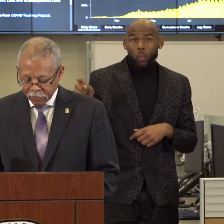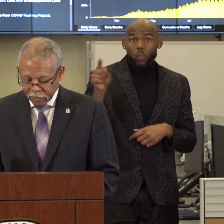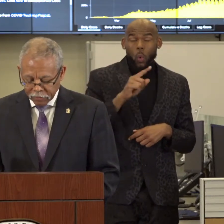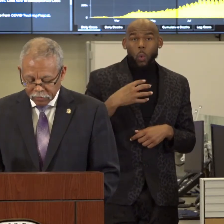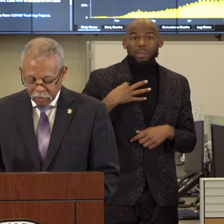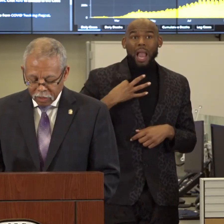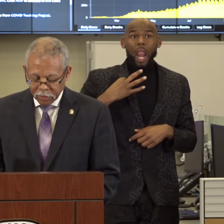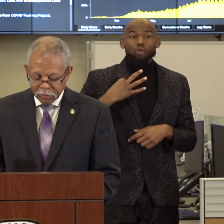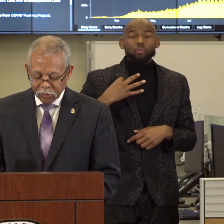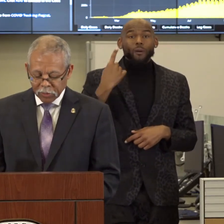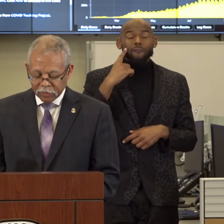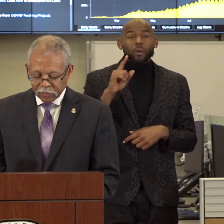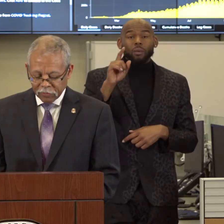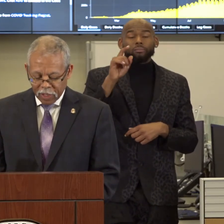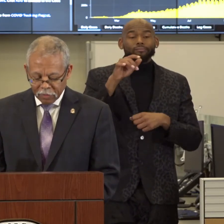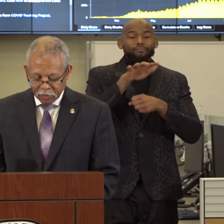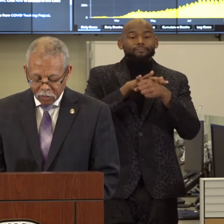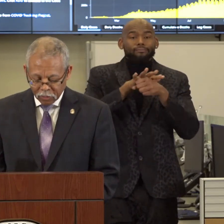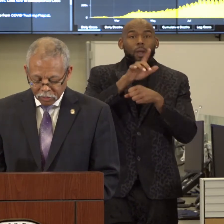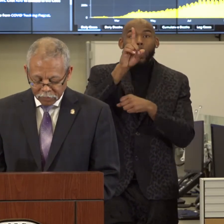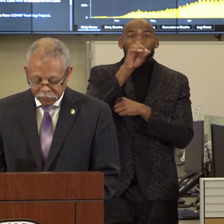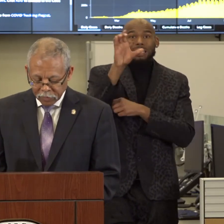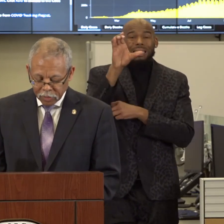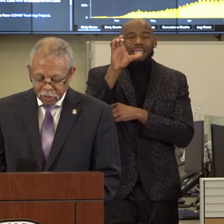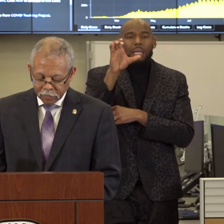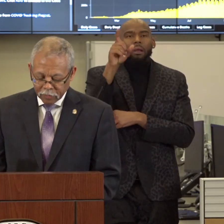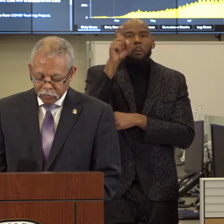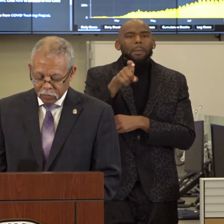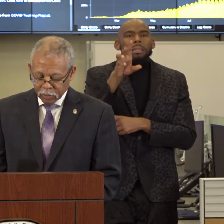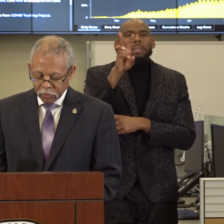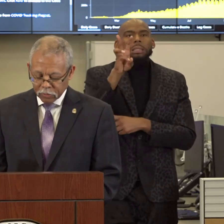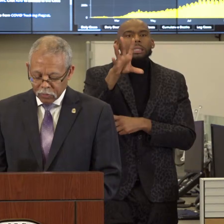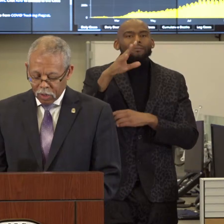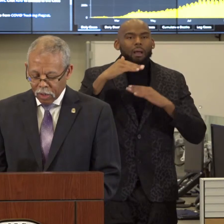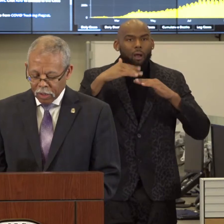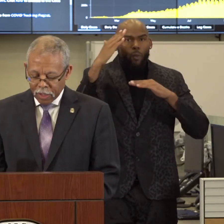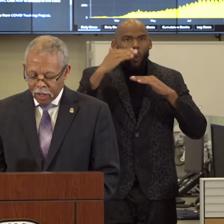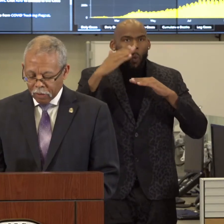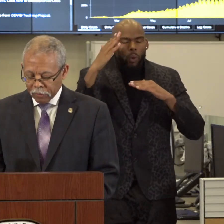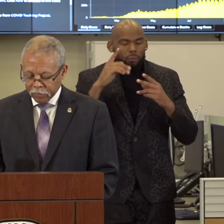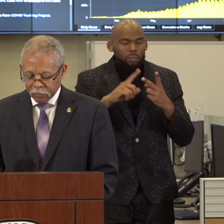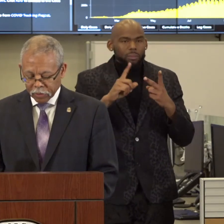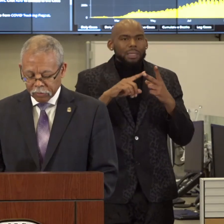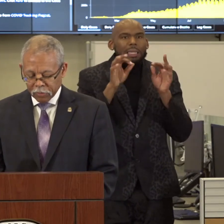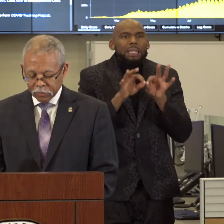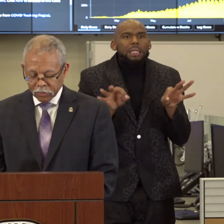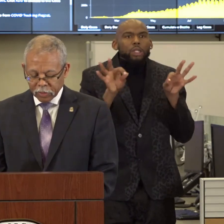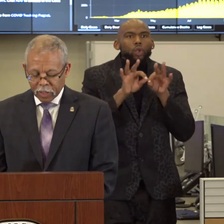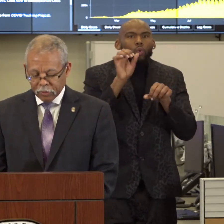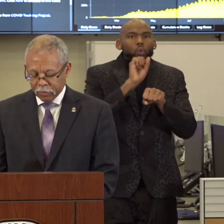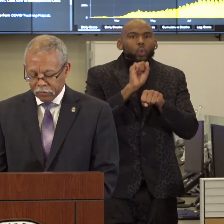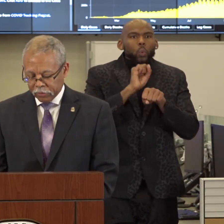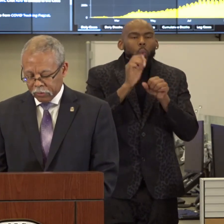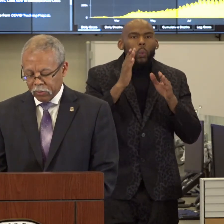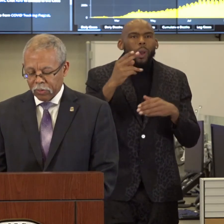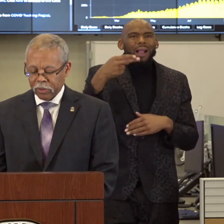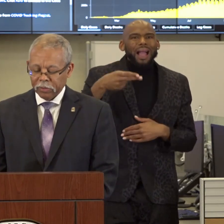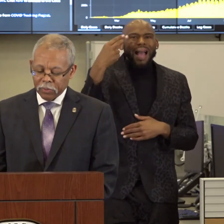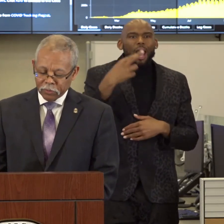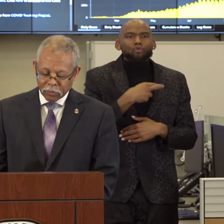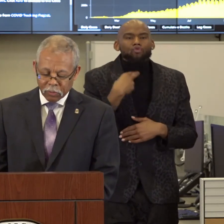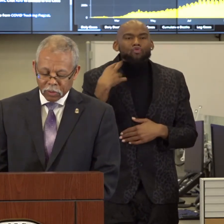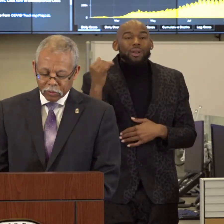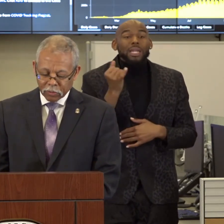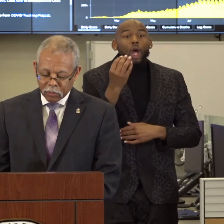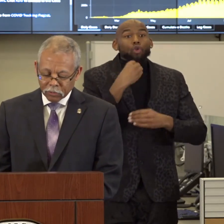1C vaccinations are people who are 65 and older, essential workers who are at high risk for exposure, like grocery store